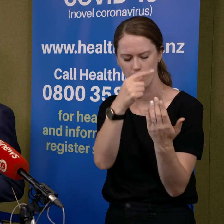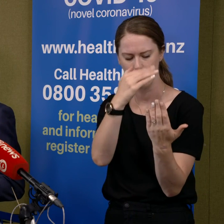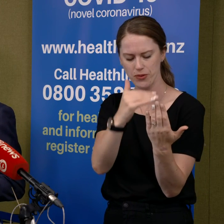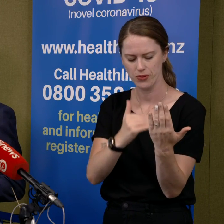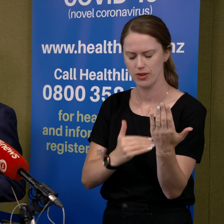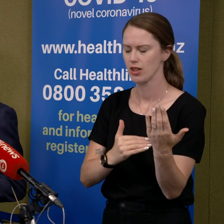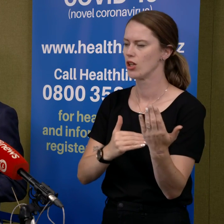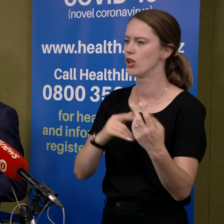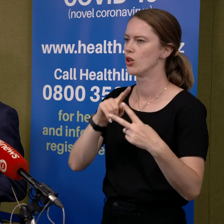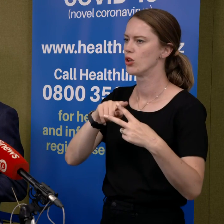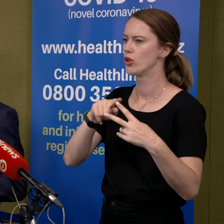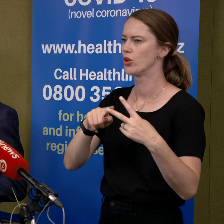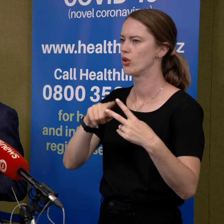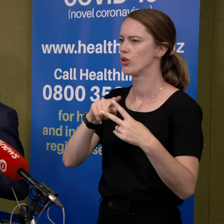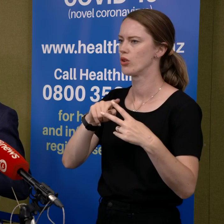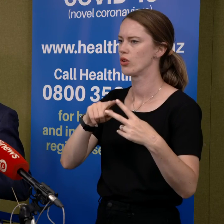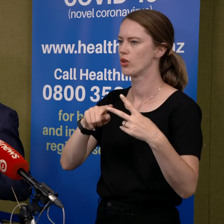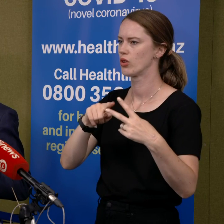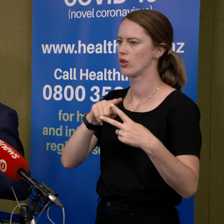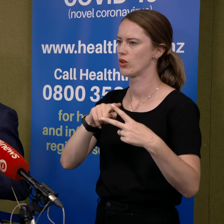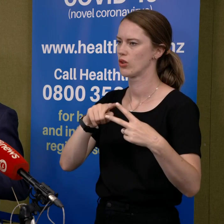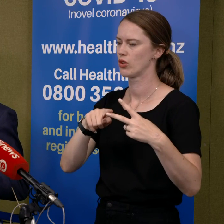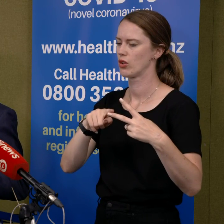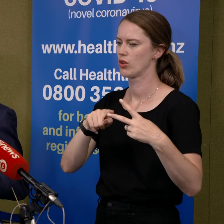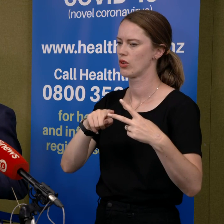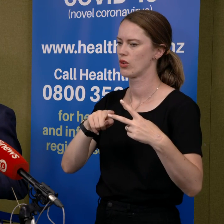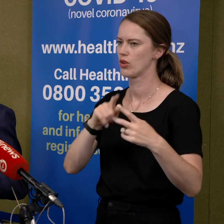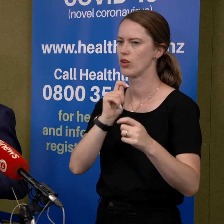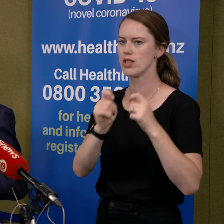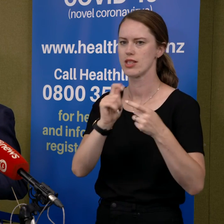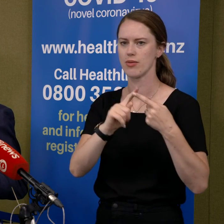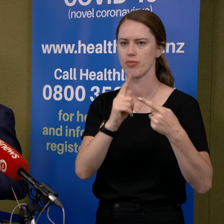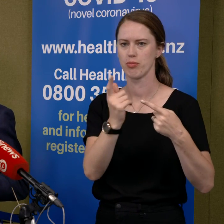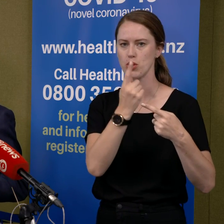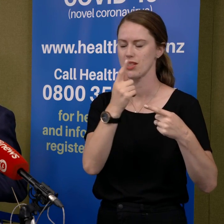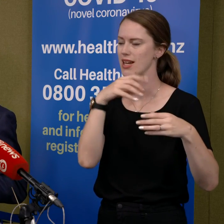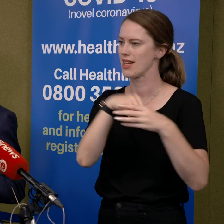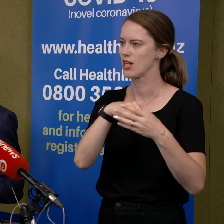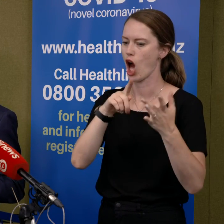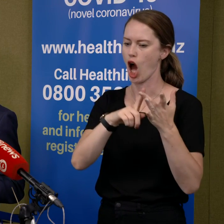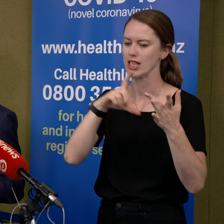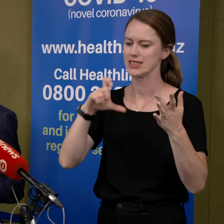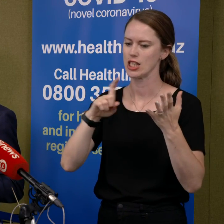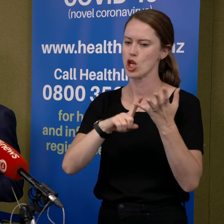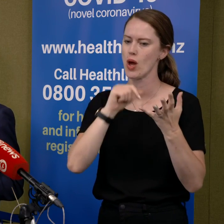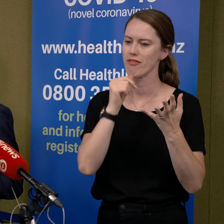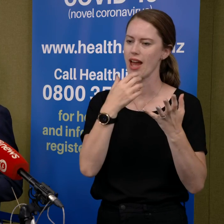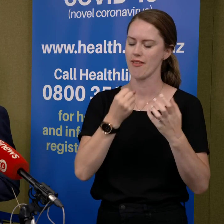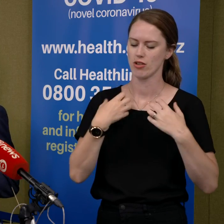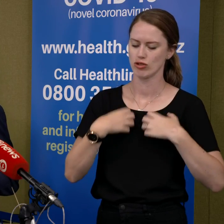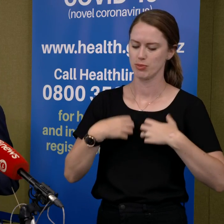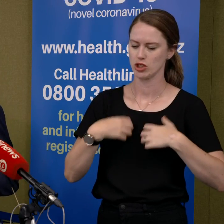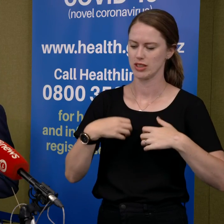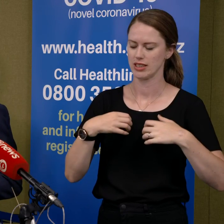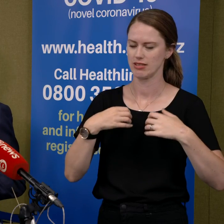is the testing that I just talked about of anyone in ICU with a severe acute respiratory illness. It's